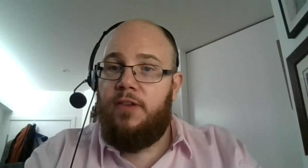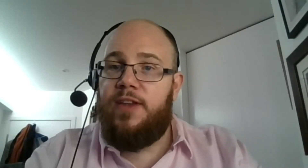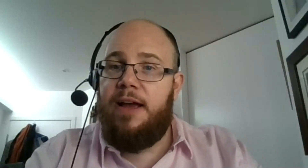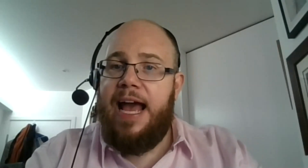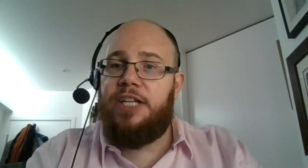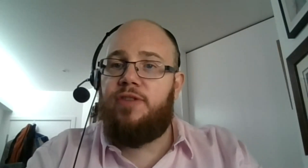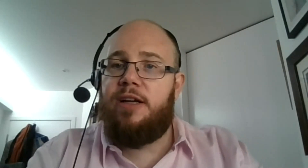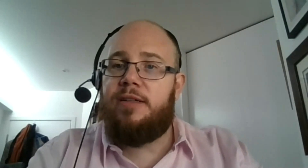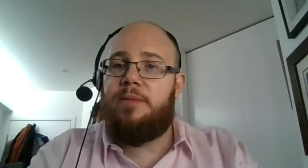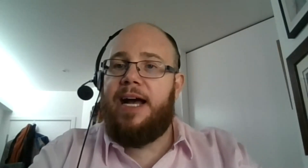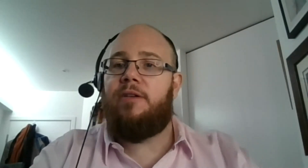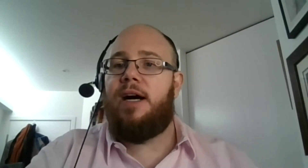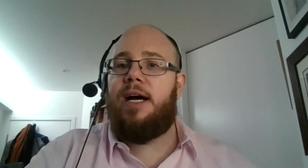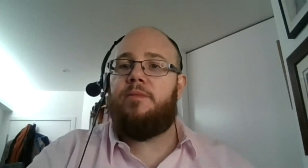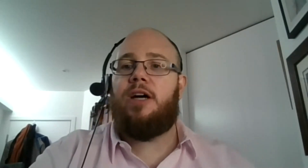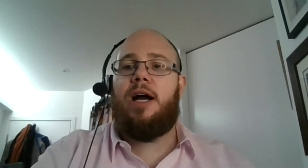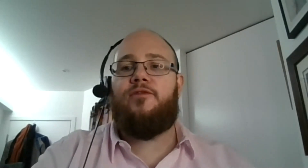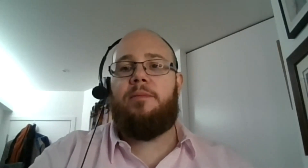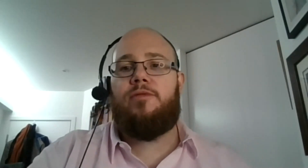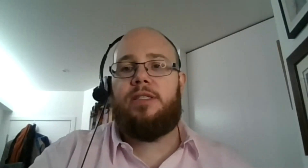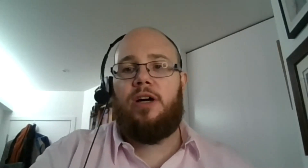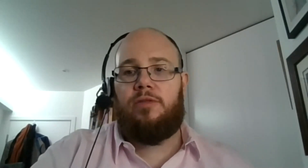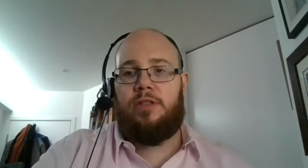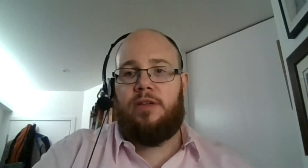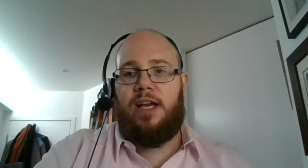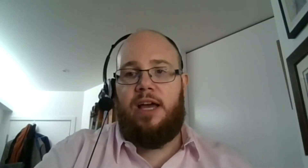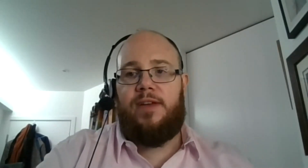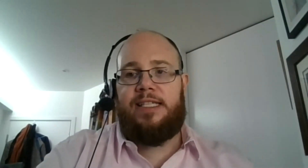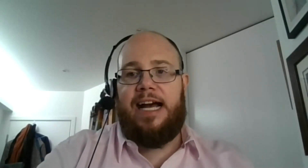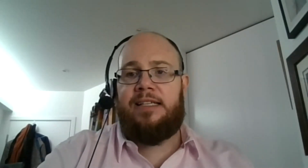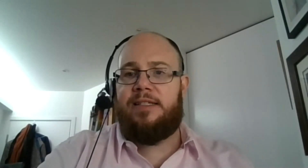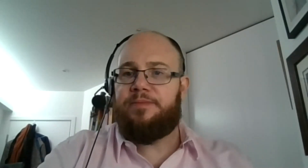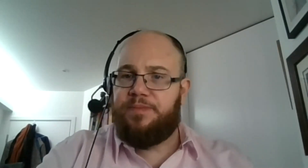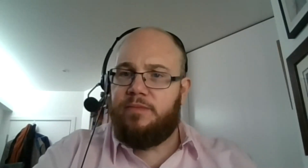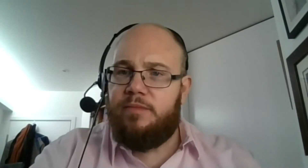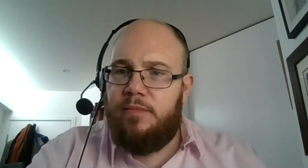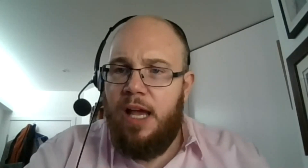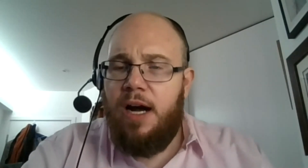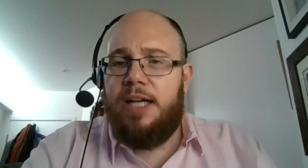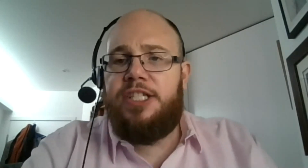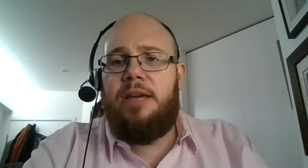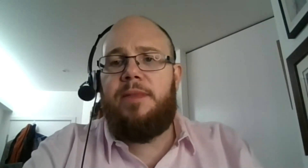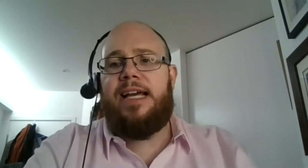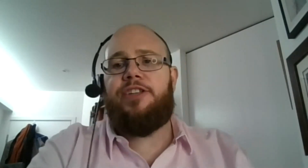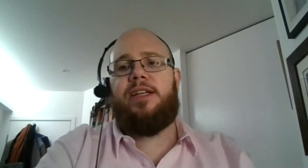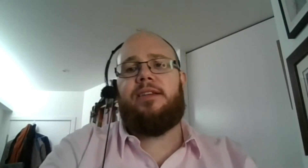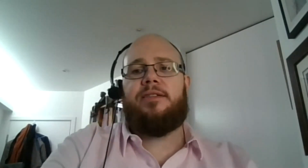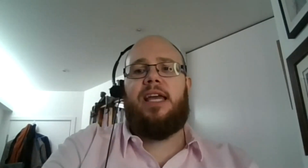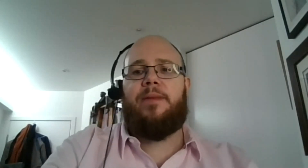So Adrian asked about timeframe the results of the COVID test. I assume this, Adrian, is asking about